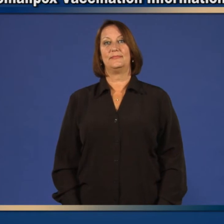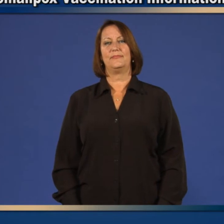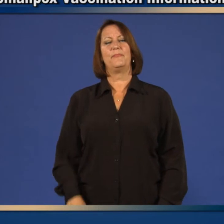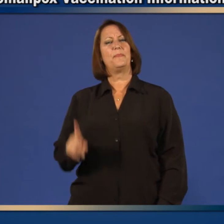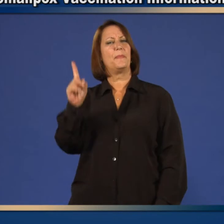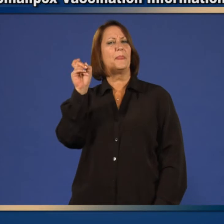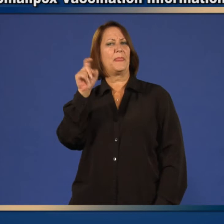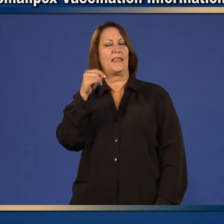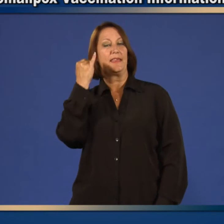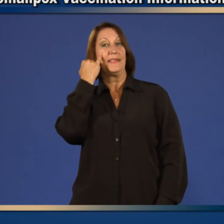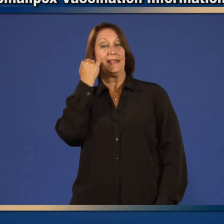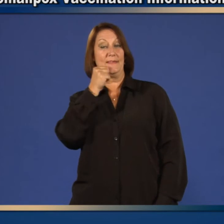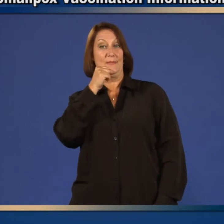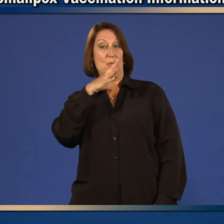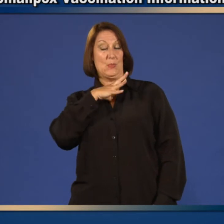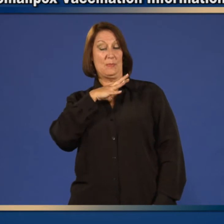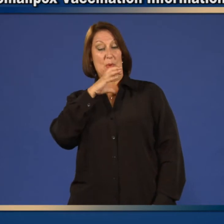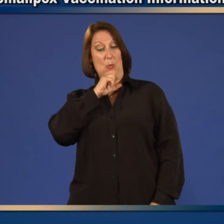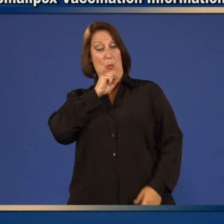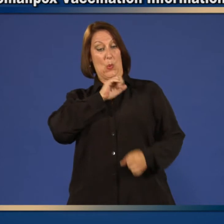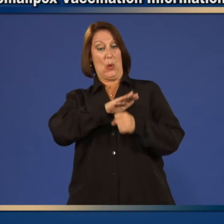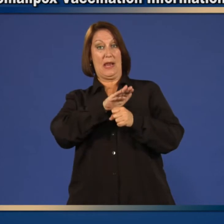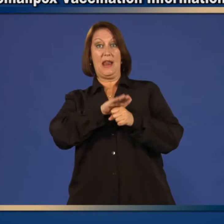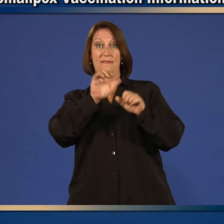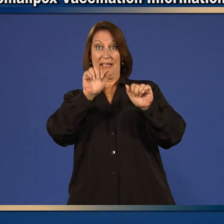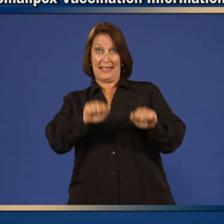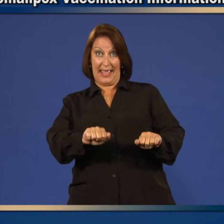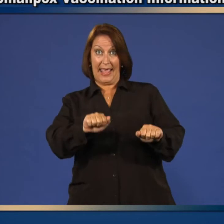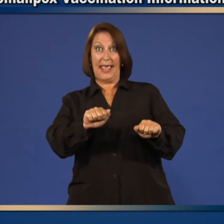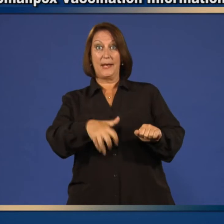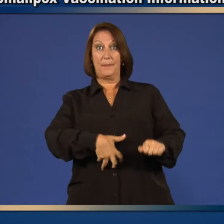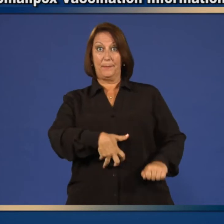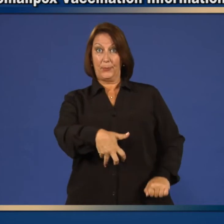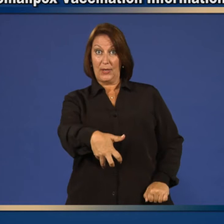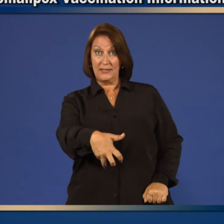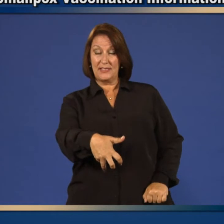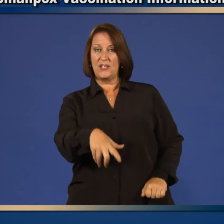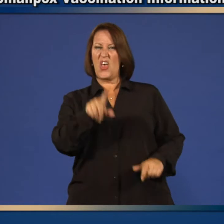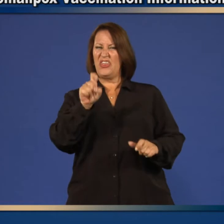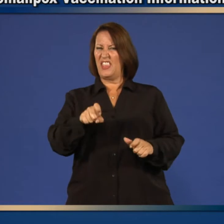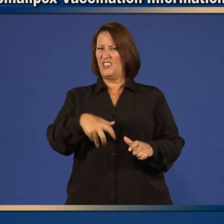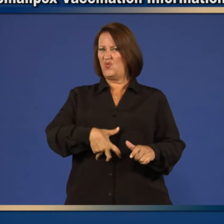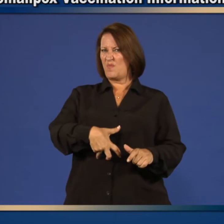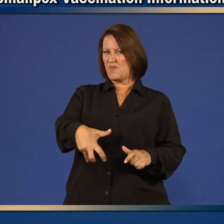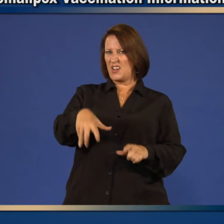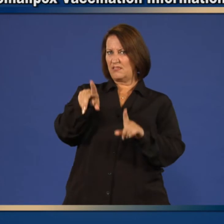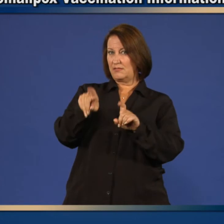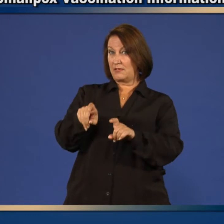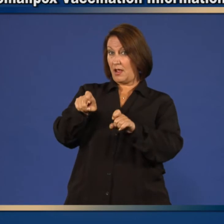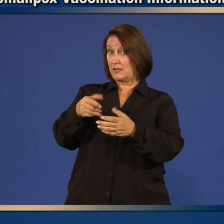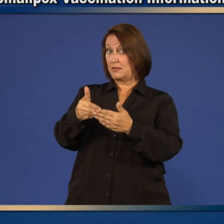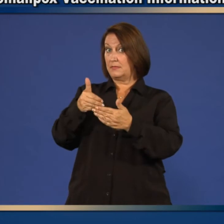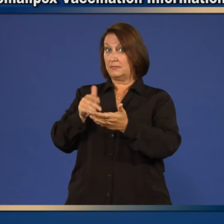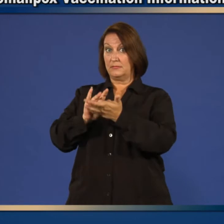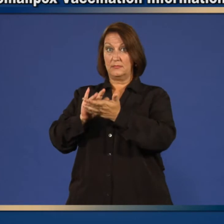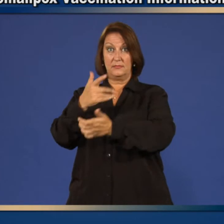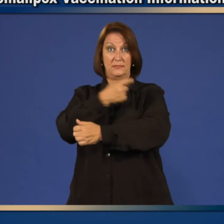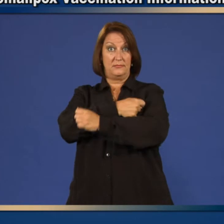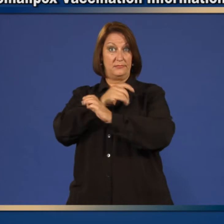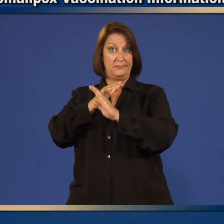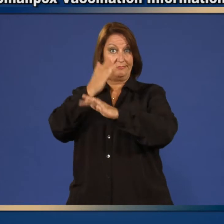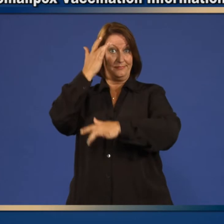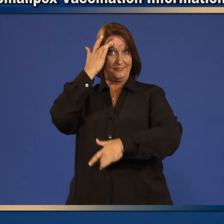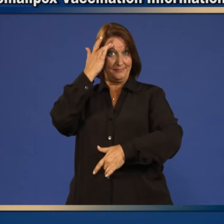Should a woman of childbearing age get a pregnancy test before receiving a smallpox vaccine?